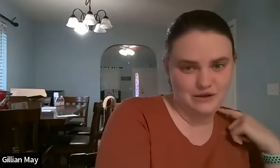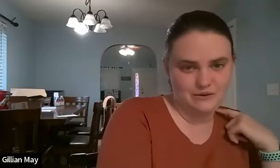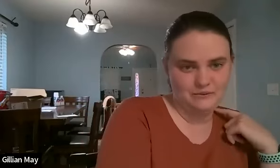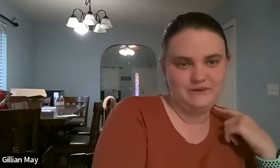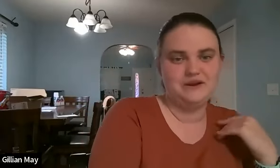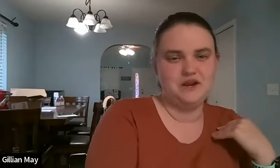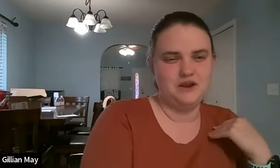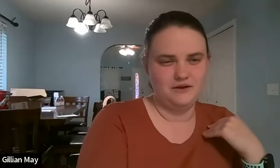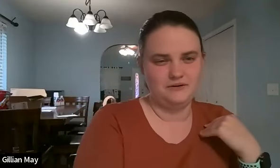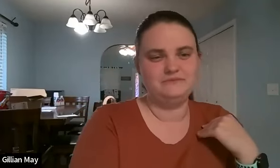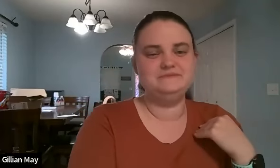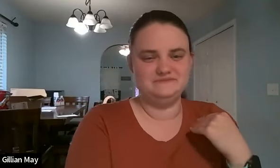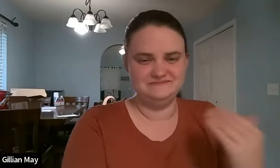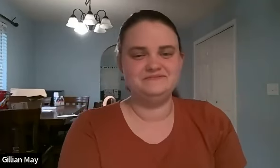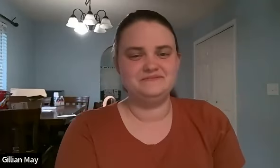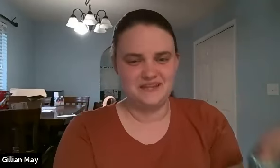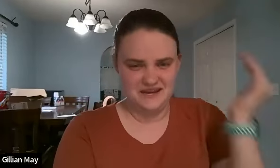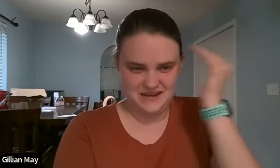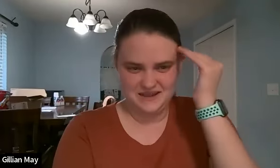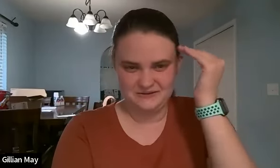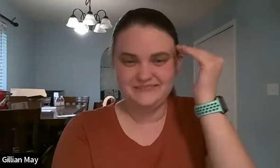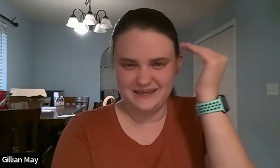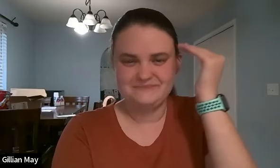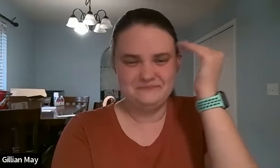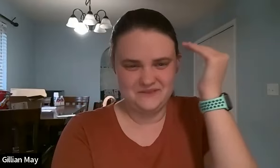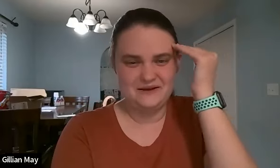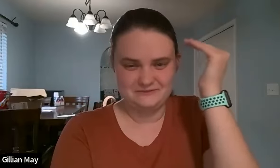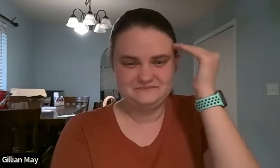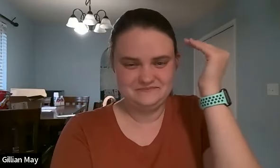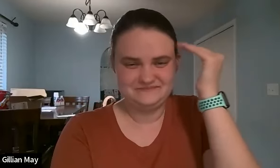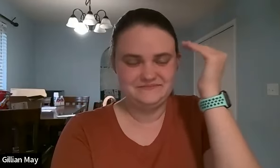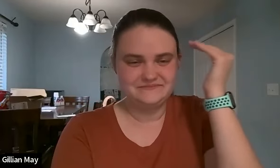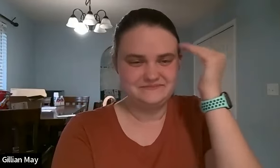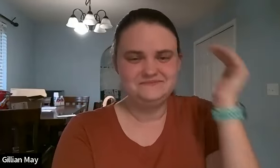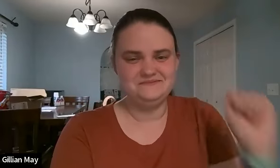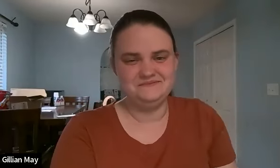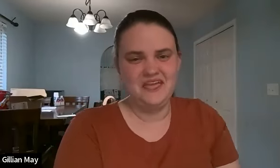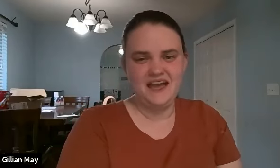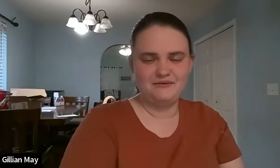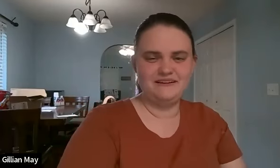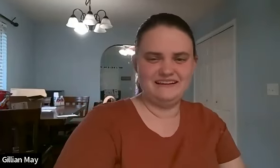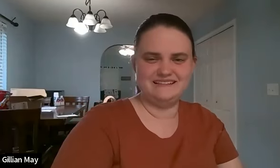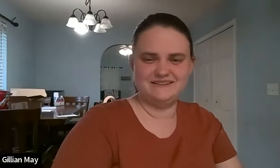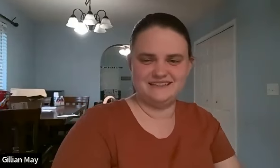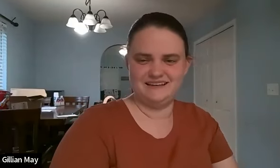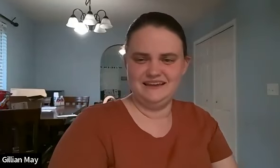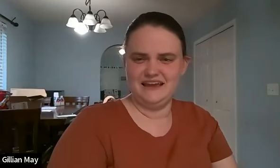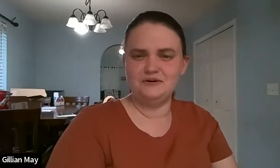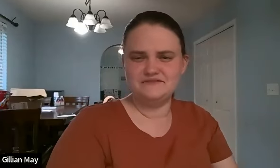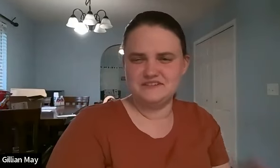know. No. No. Yep. No. I realized I was like, I don't have to think